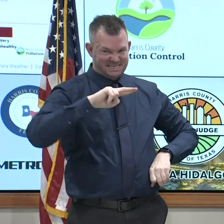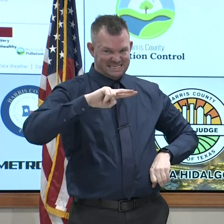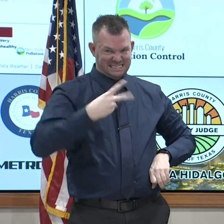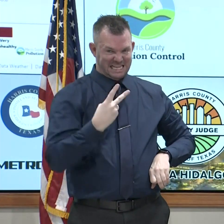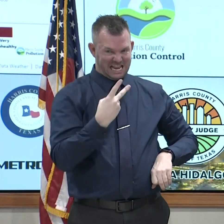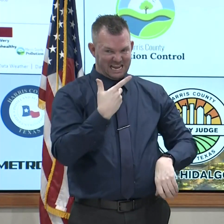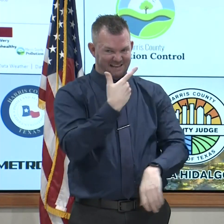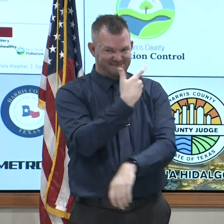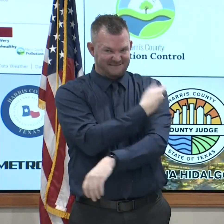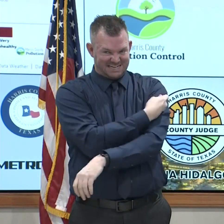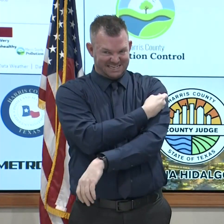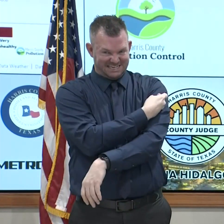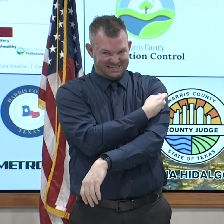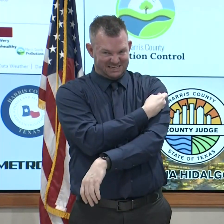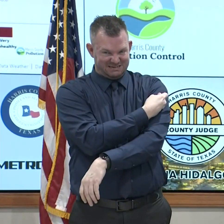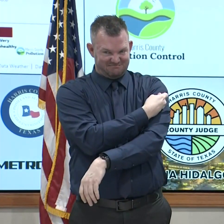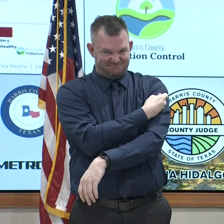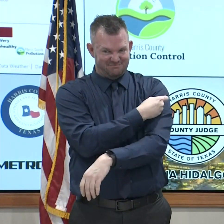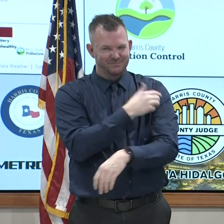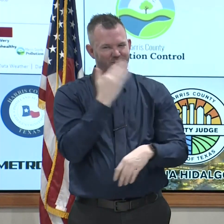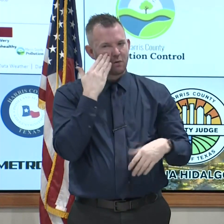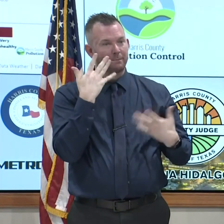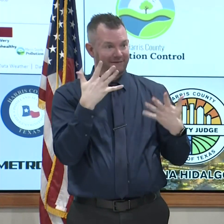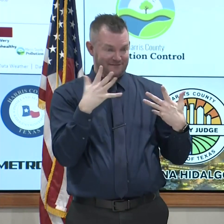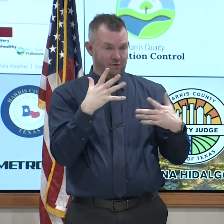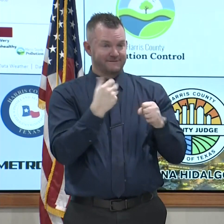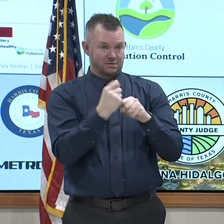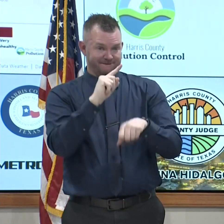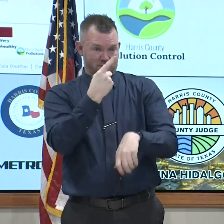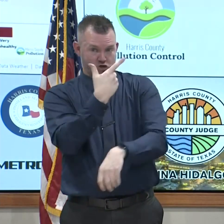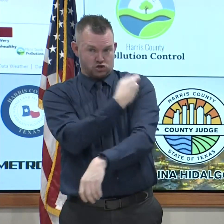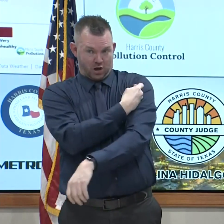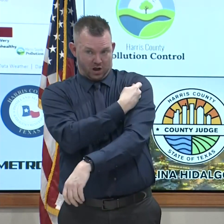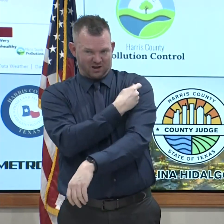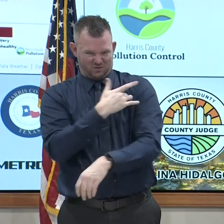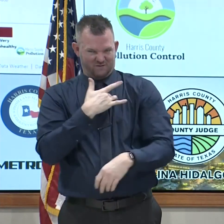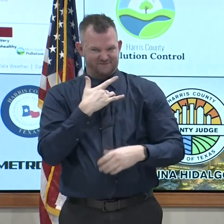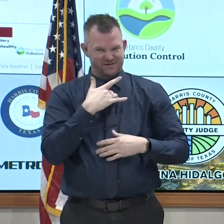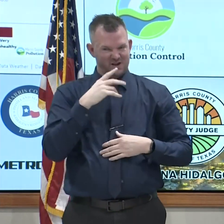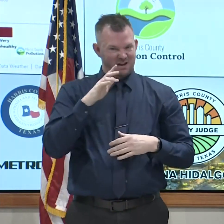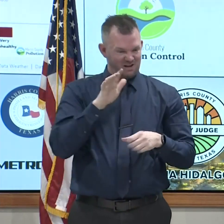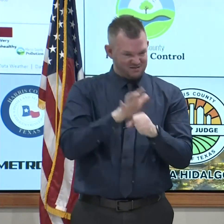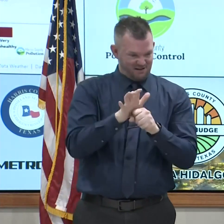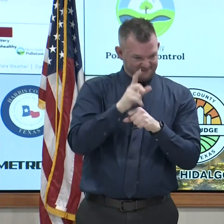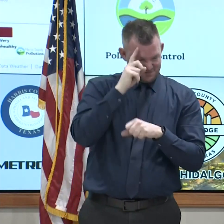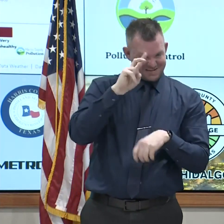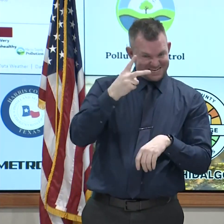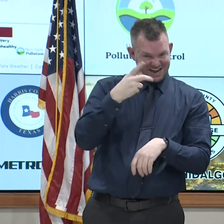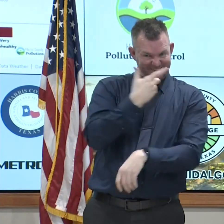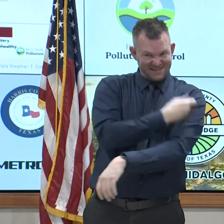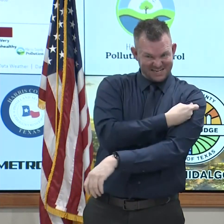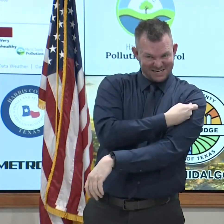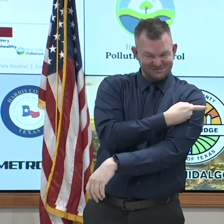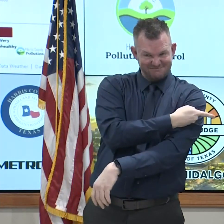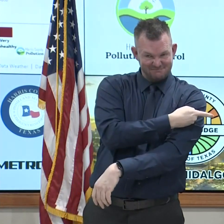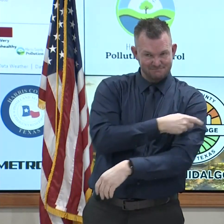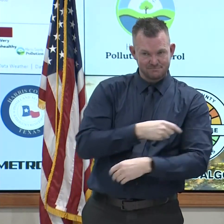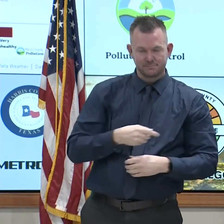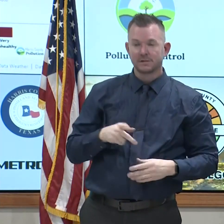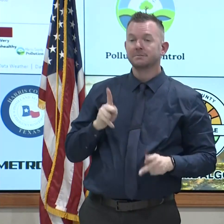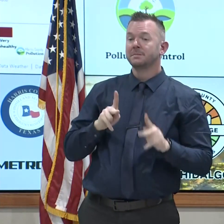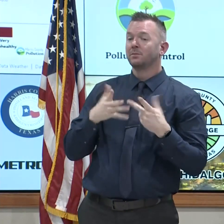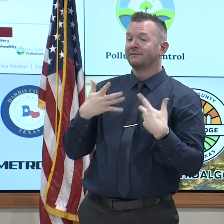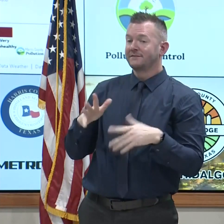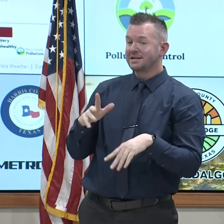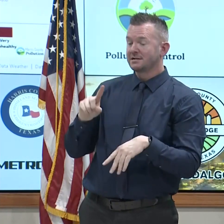vaccine, the individuals that have already had one, that there will be a second available? So individuals who receive a vaccine through Harris County, when